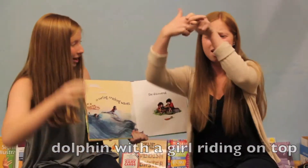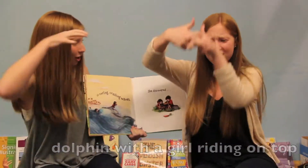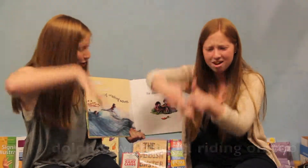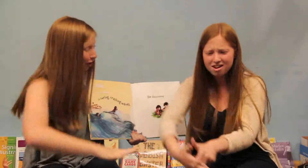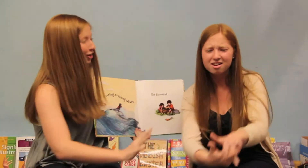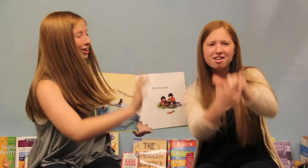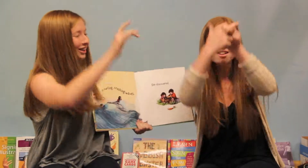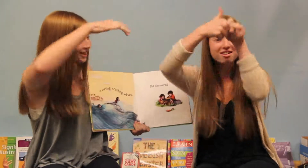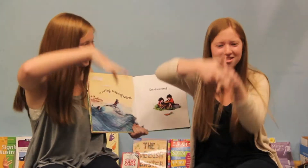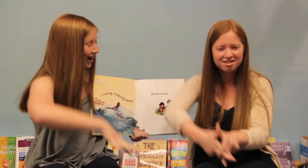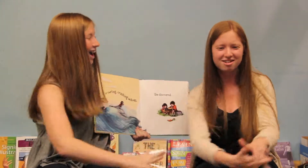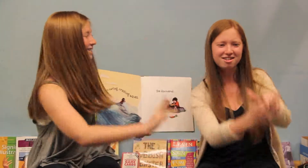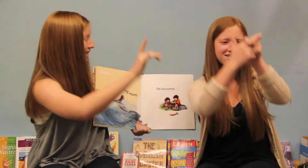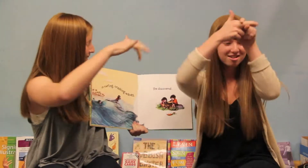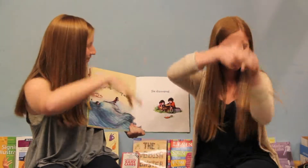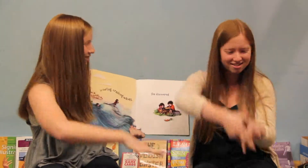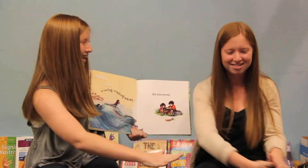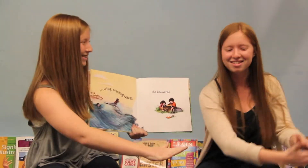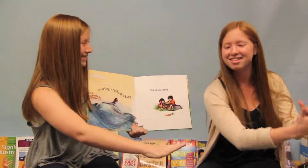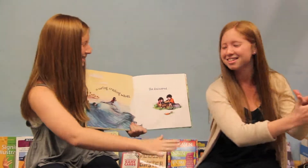In curling, crashing waves.